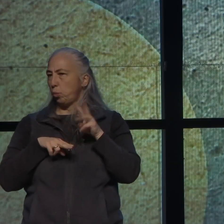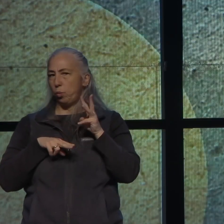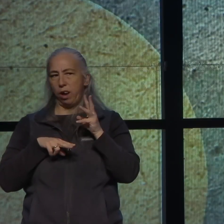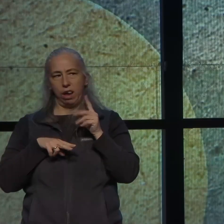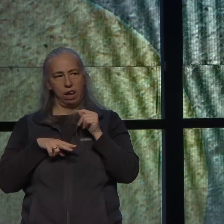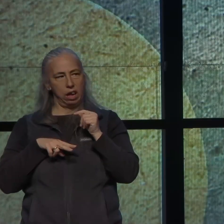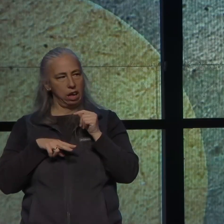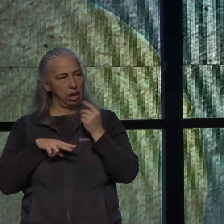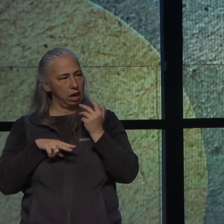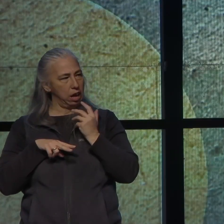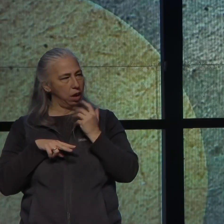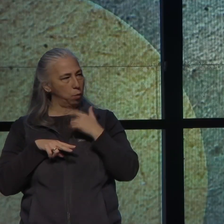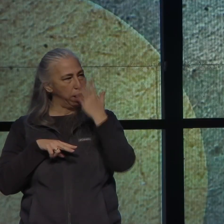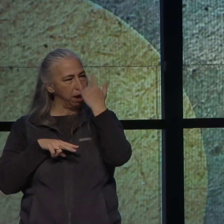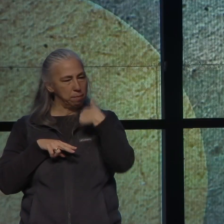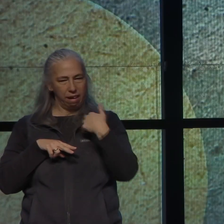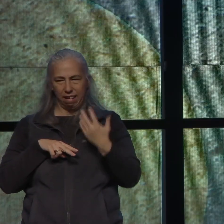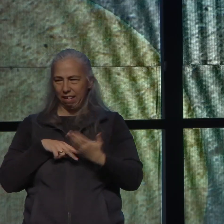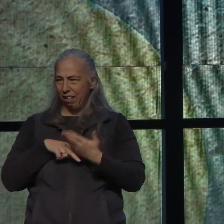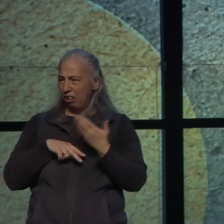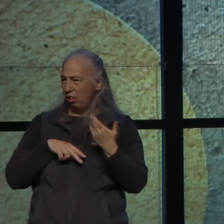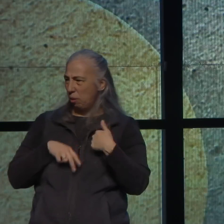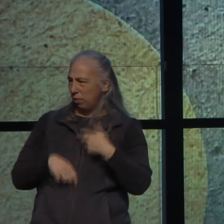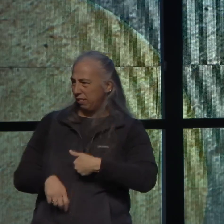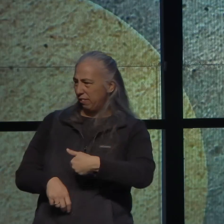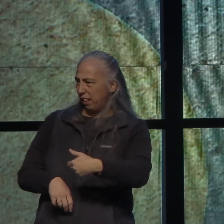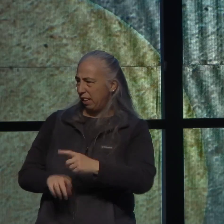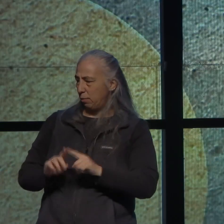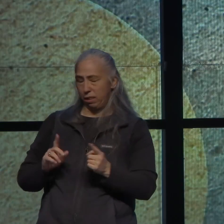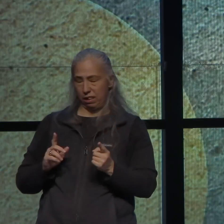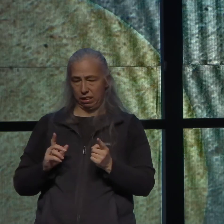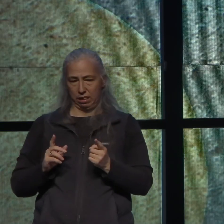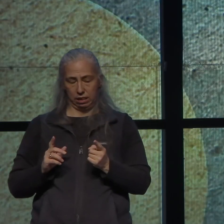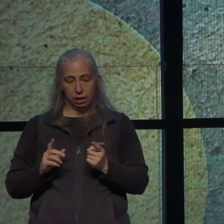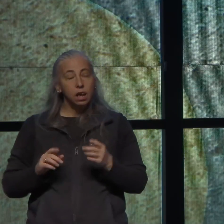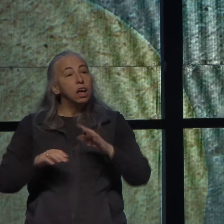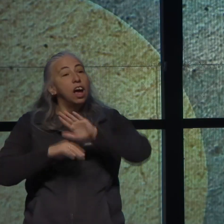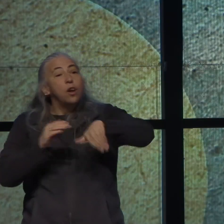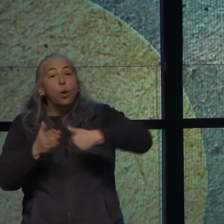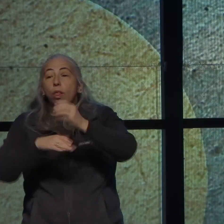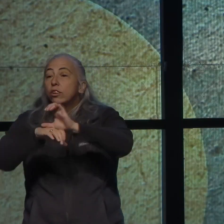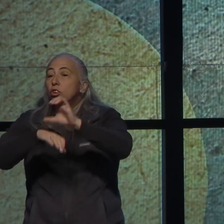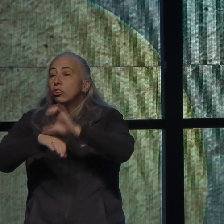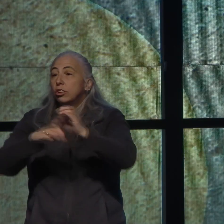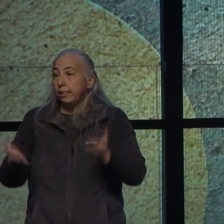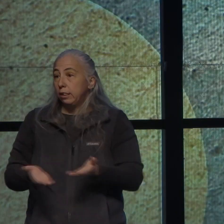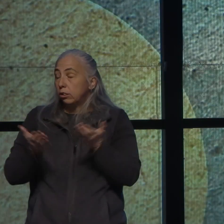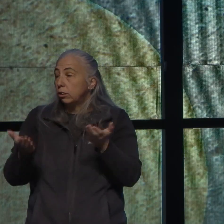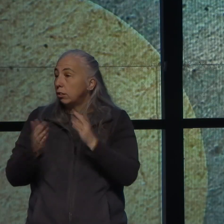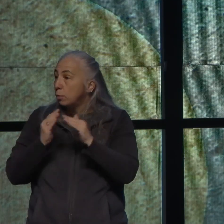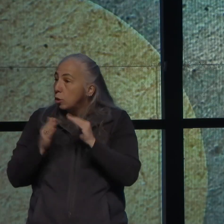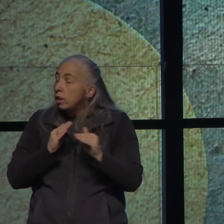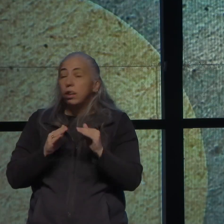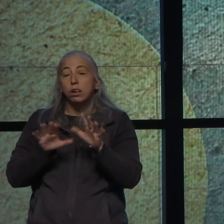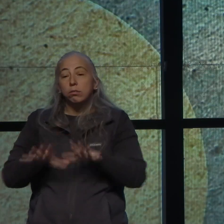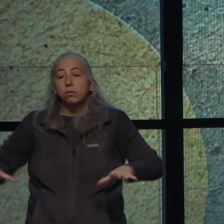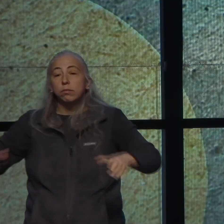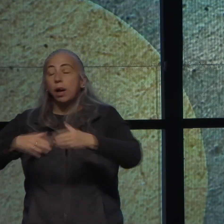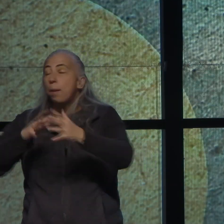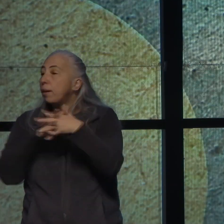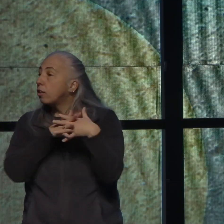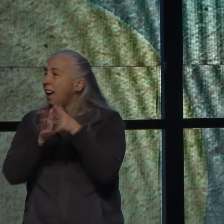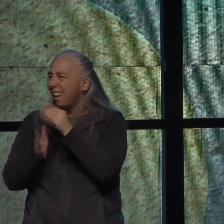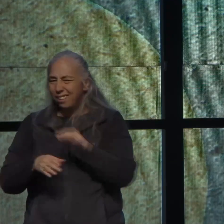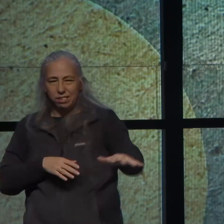Yeah. It happens in churches all over our community, all over our nation, all over the world. The other thing that we do